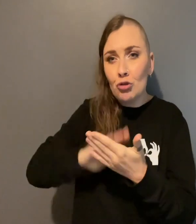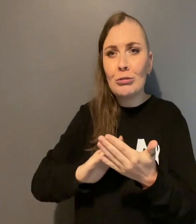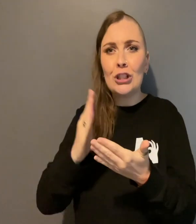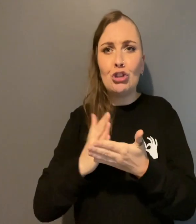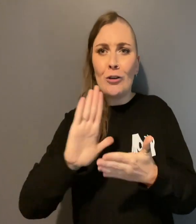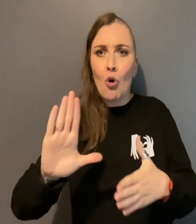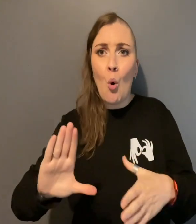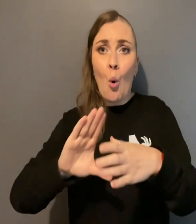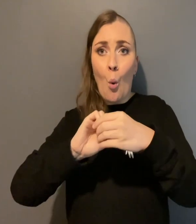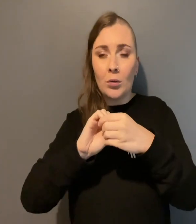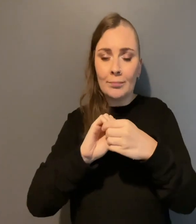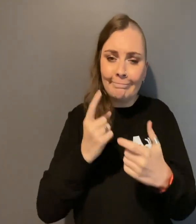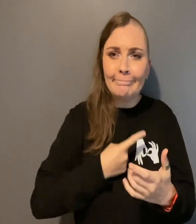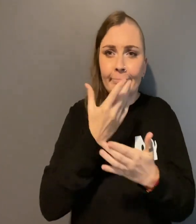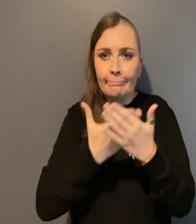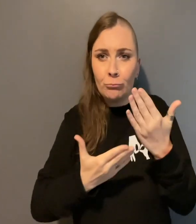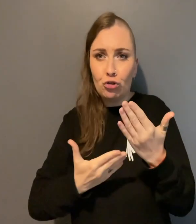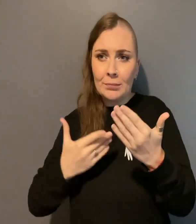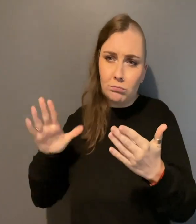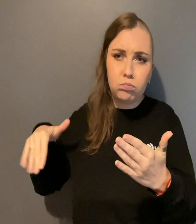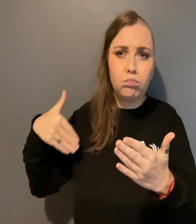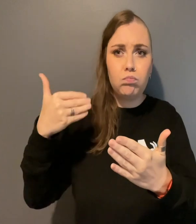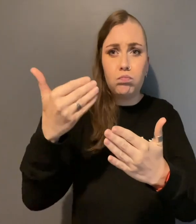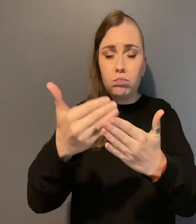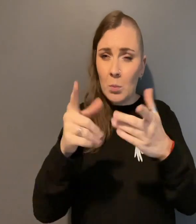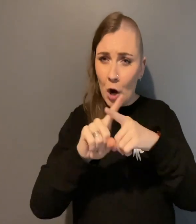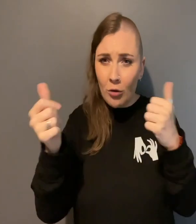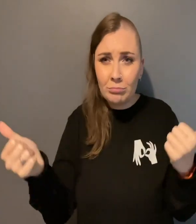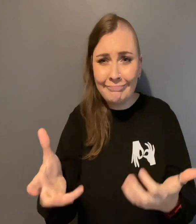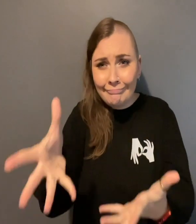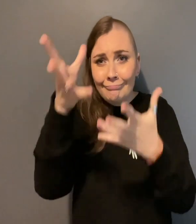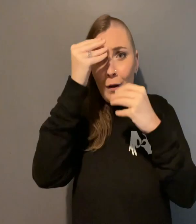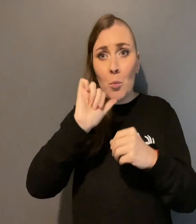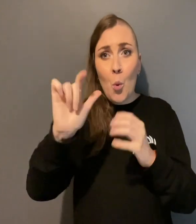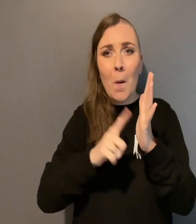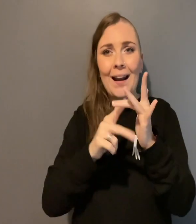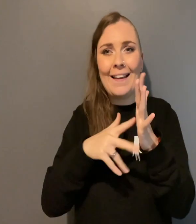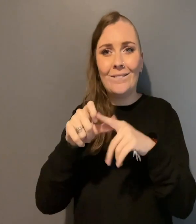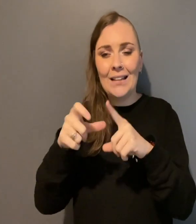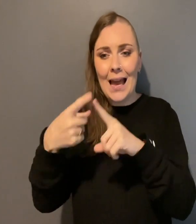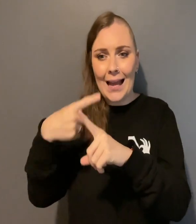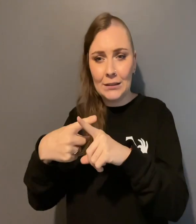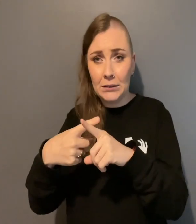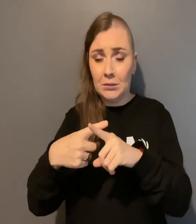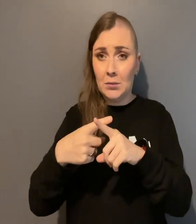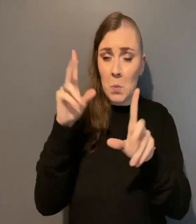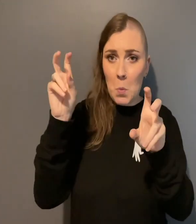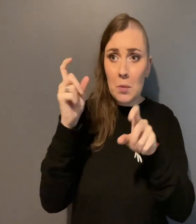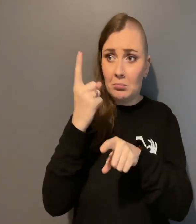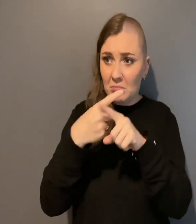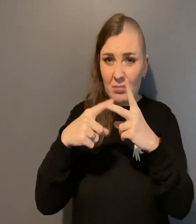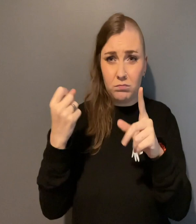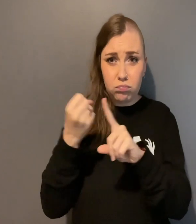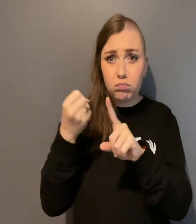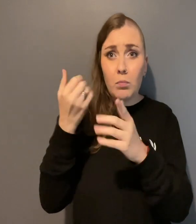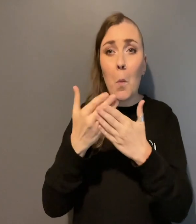your own personal story and journey. We have all learned so much from your lived ex talks about different topics that affect young people on a daily